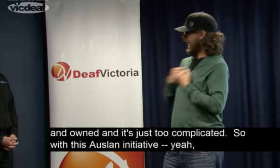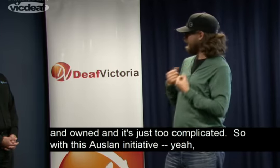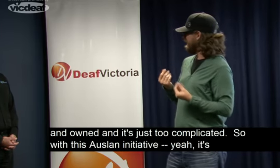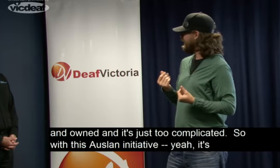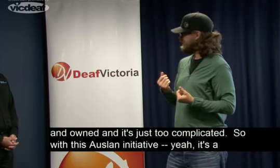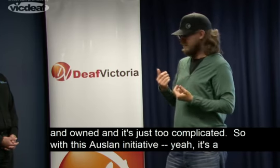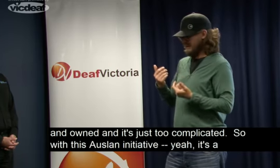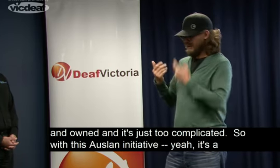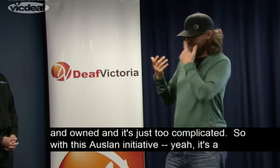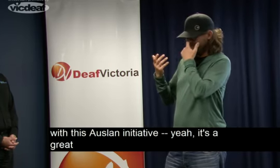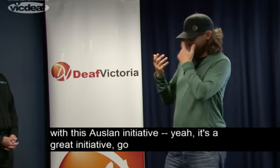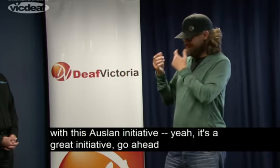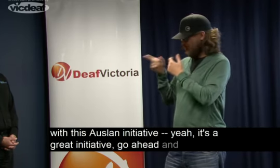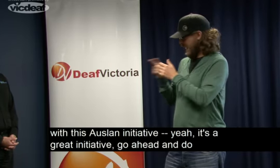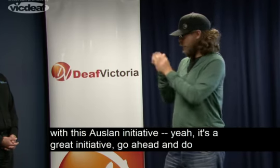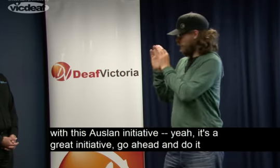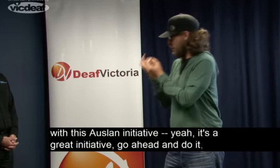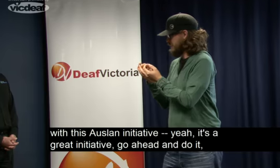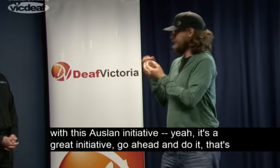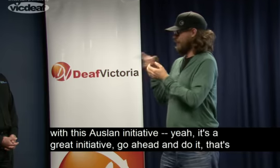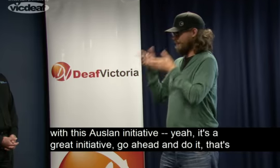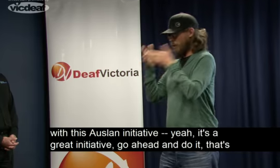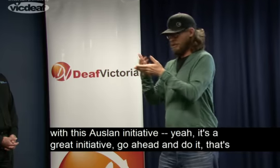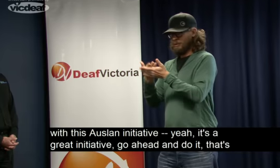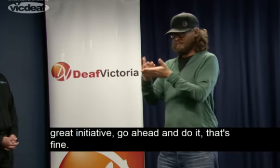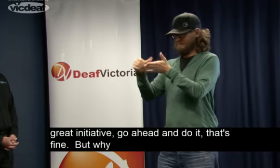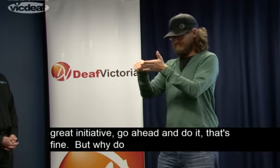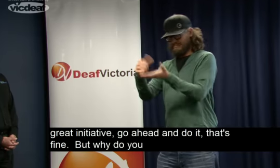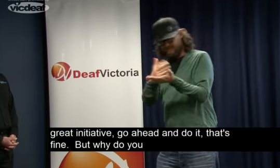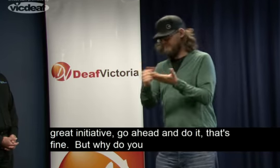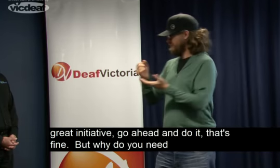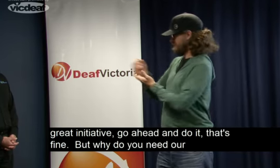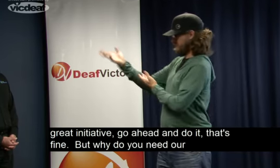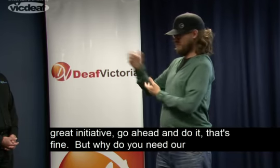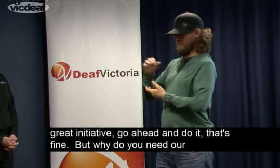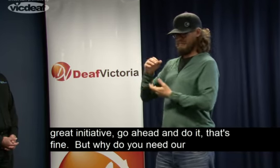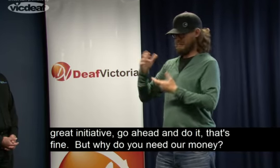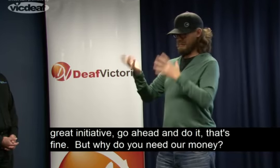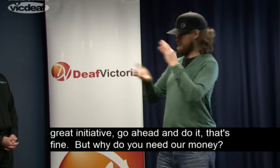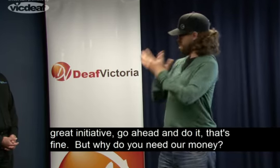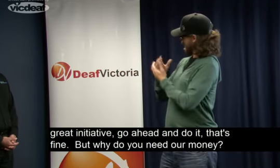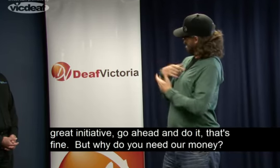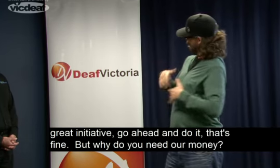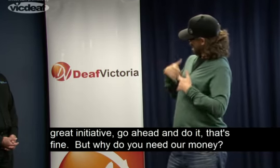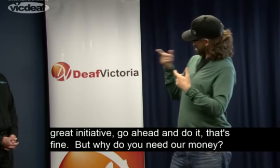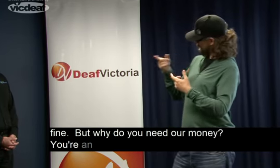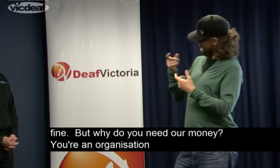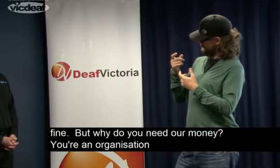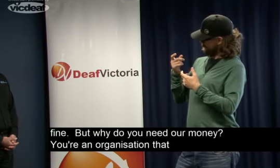But why do you need our money? Why? You're an organisation that yeah, okay, you're looking at revenue and fundraising and things